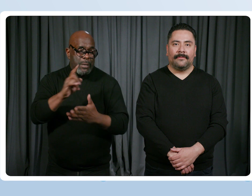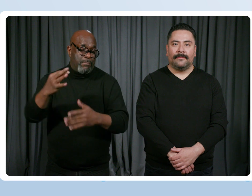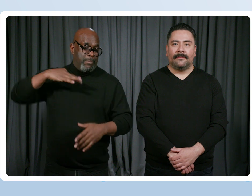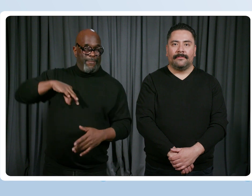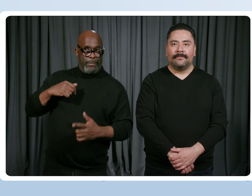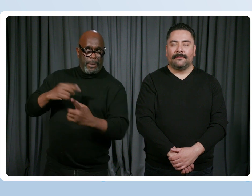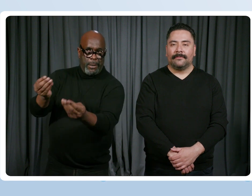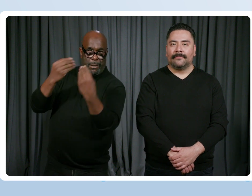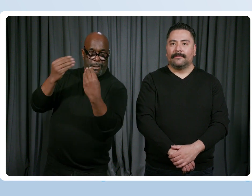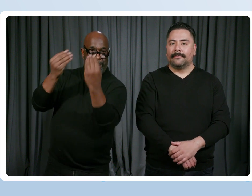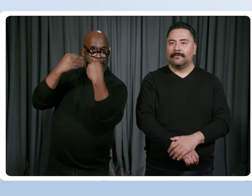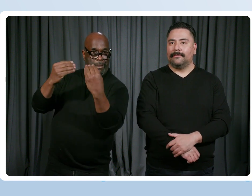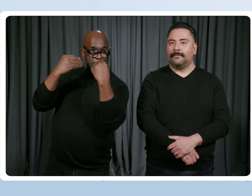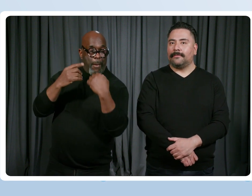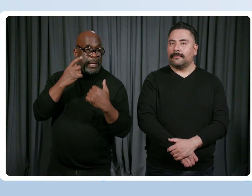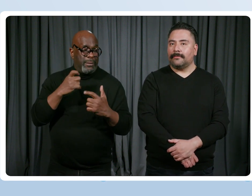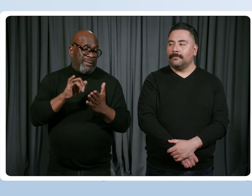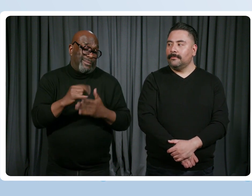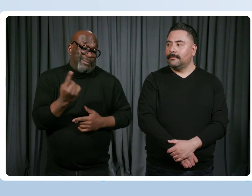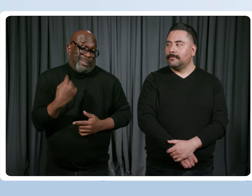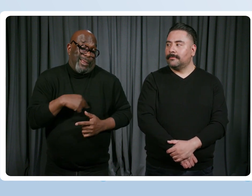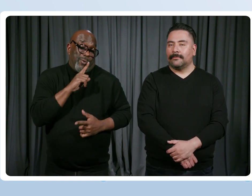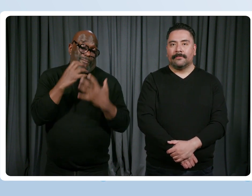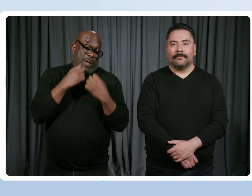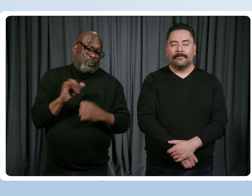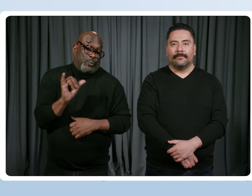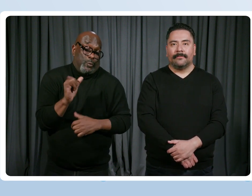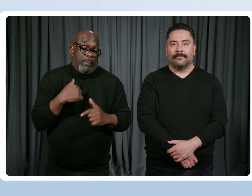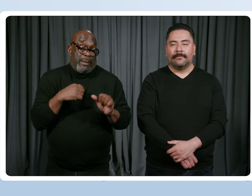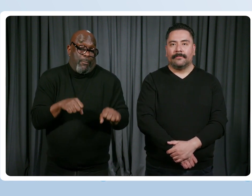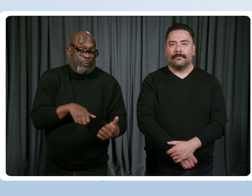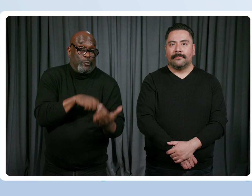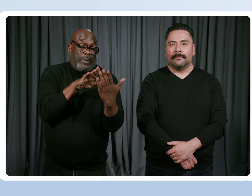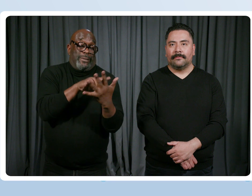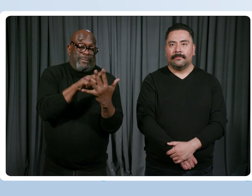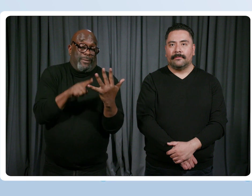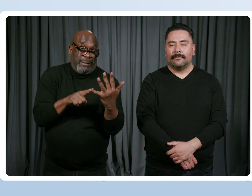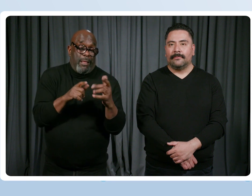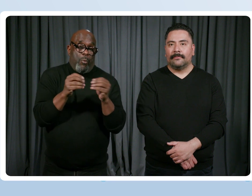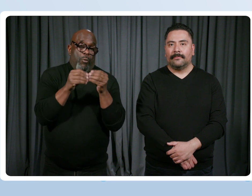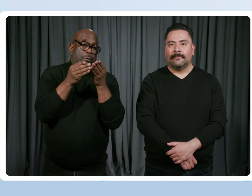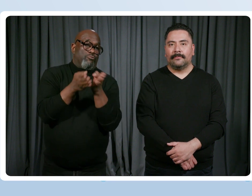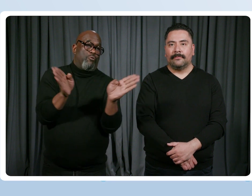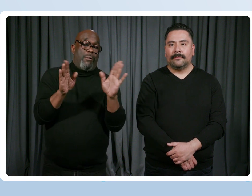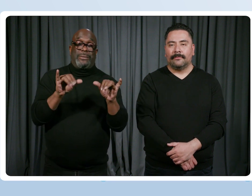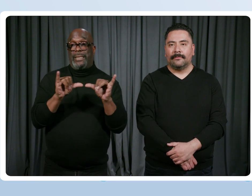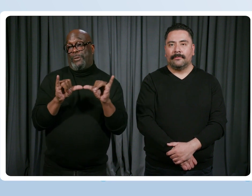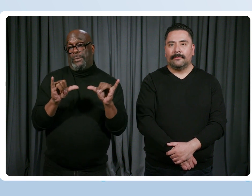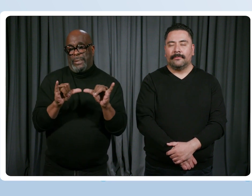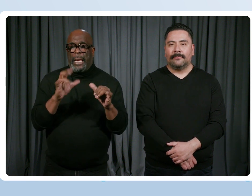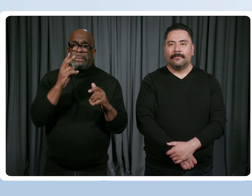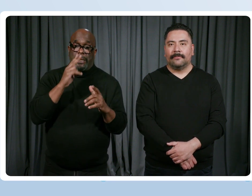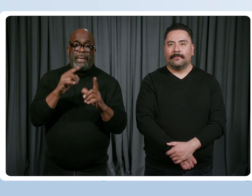have her guidance, because I think that's something that I really value too, is being able to address things a little bit on a larger scale sometimes and seeing it from a